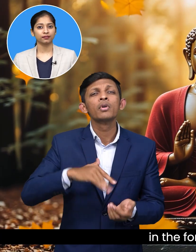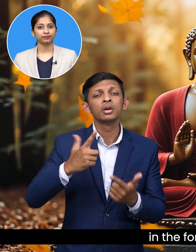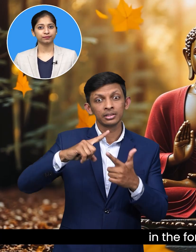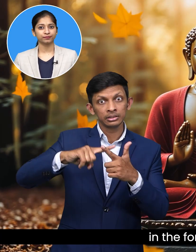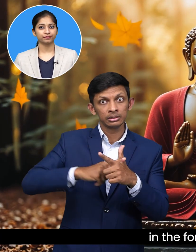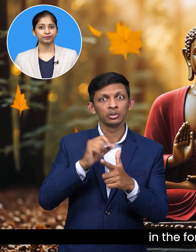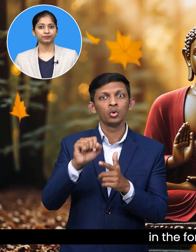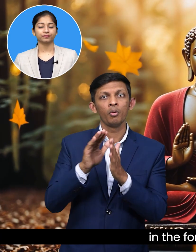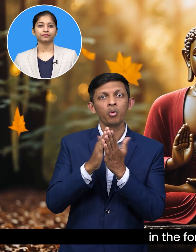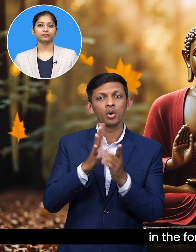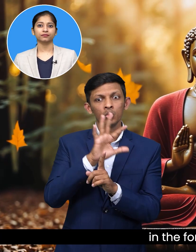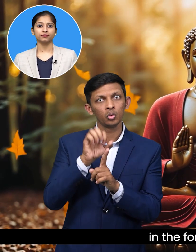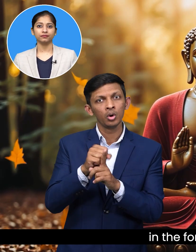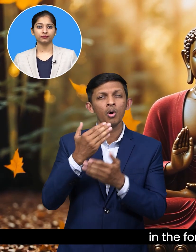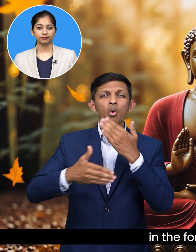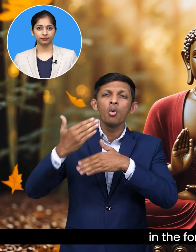stories.